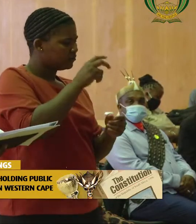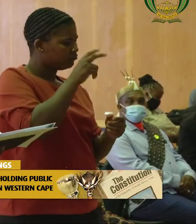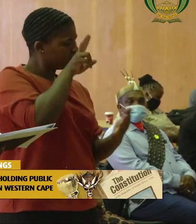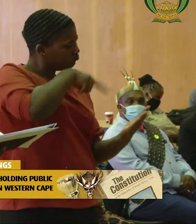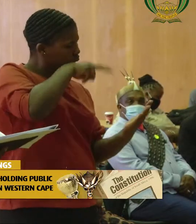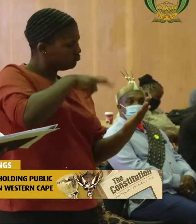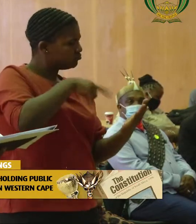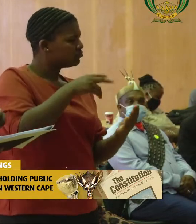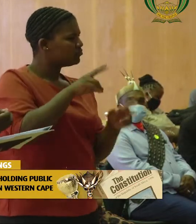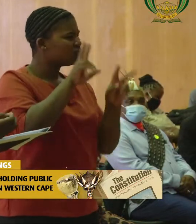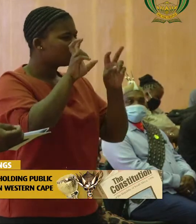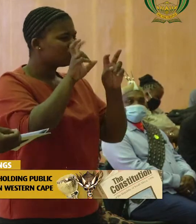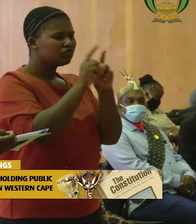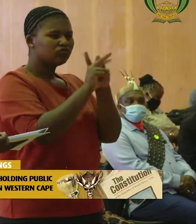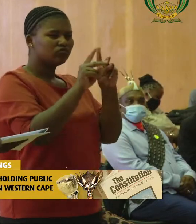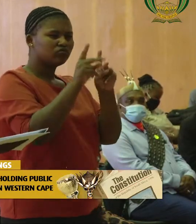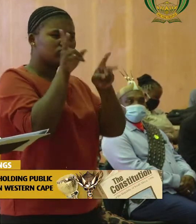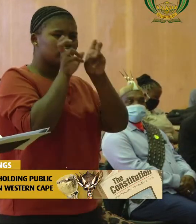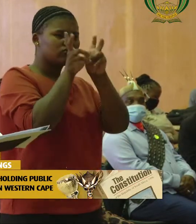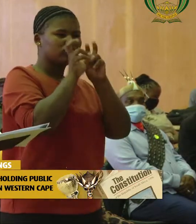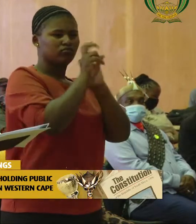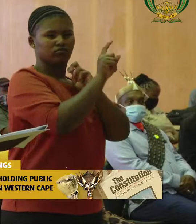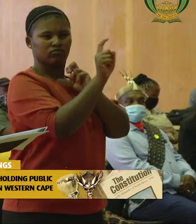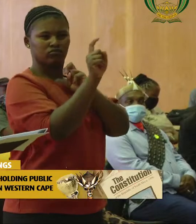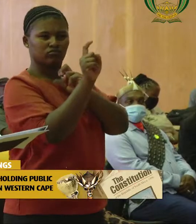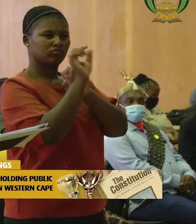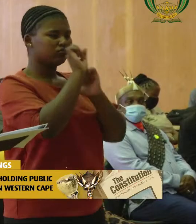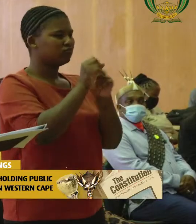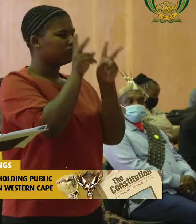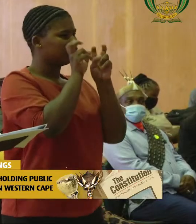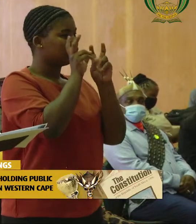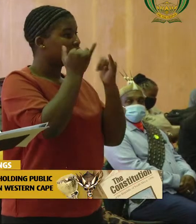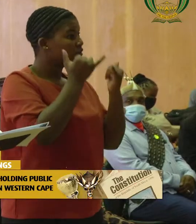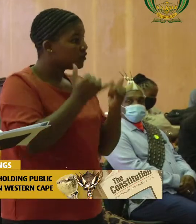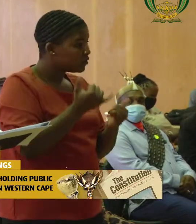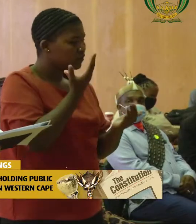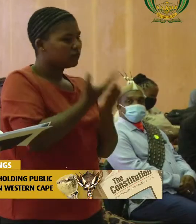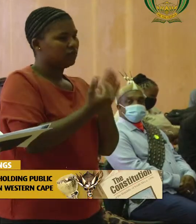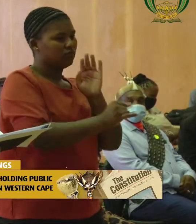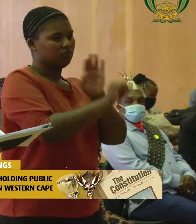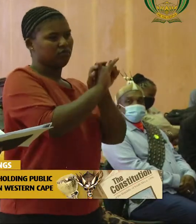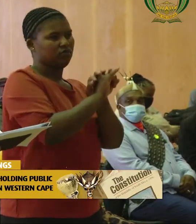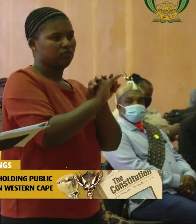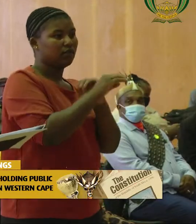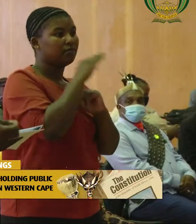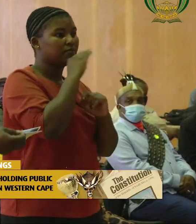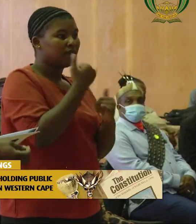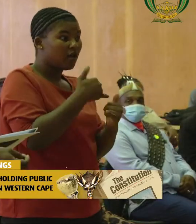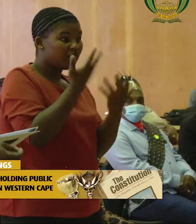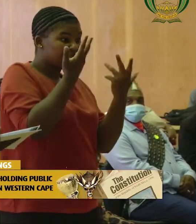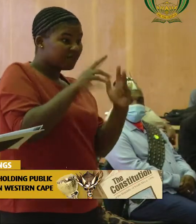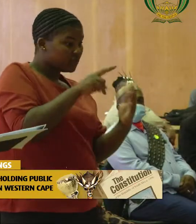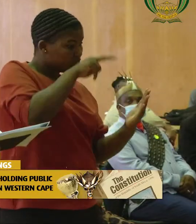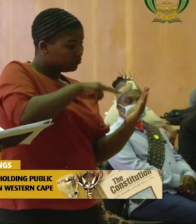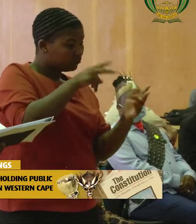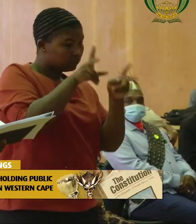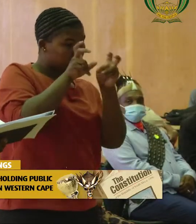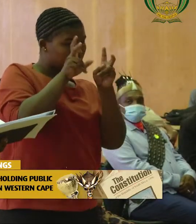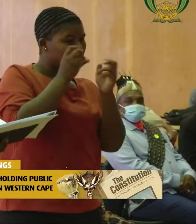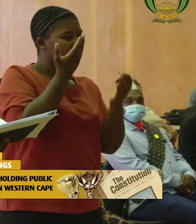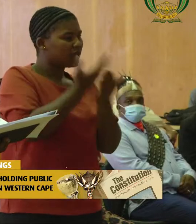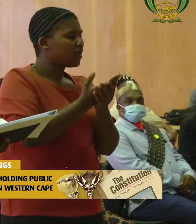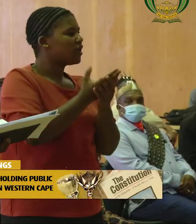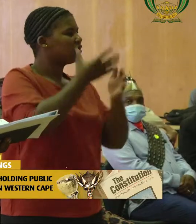the issues that were raised, so that the Concord arrived at the decision it made